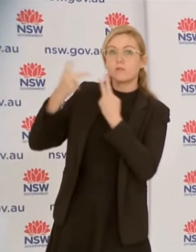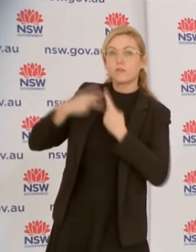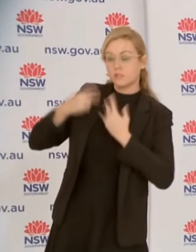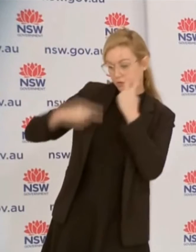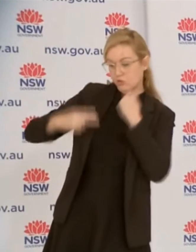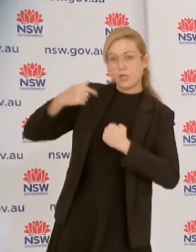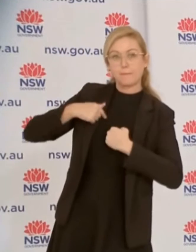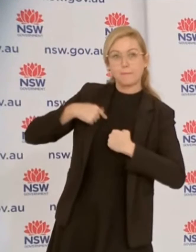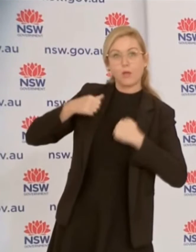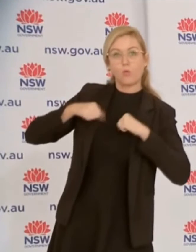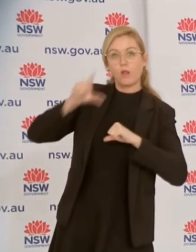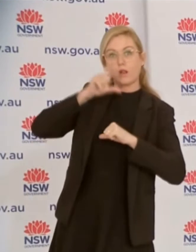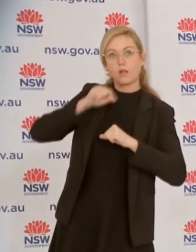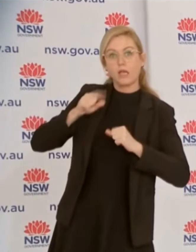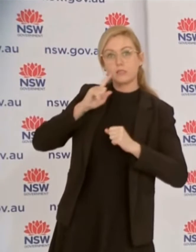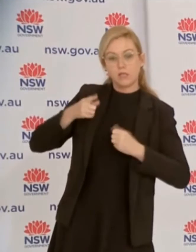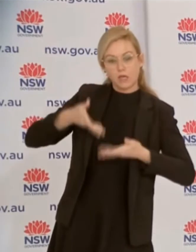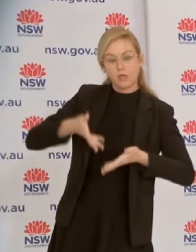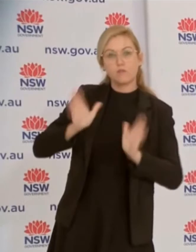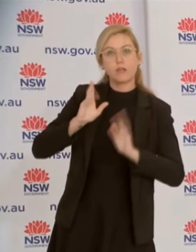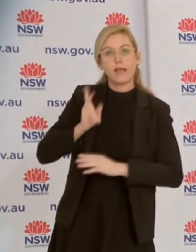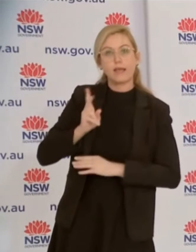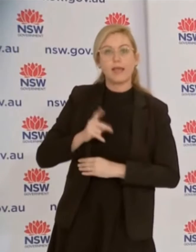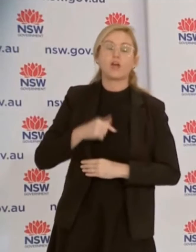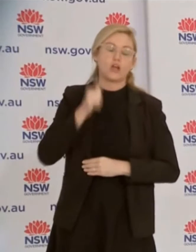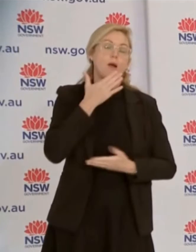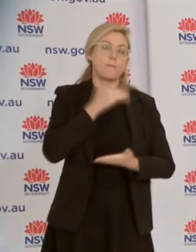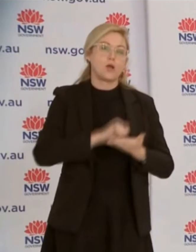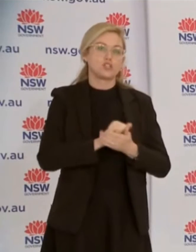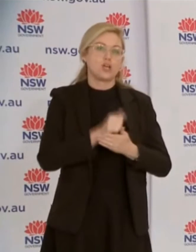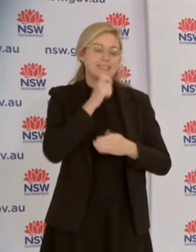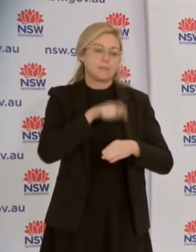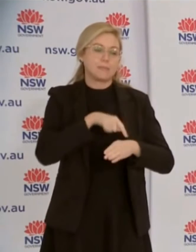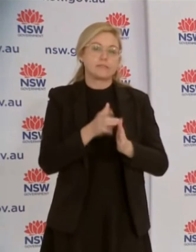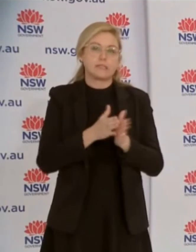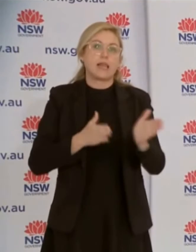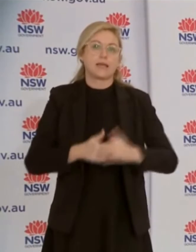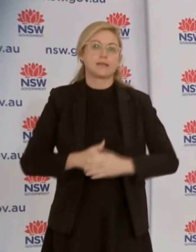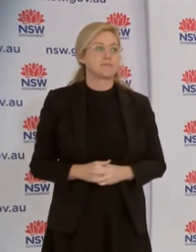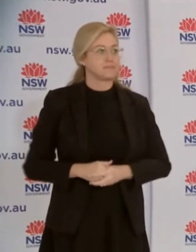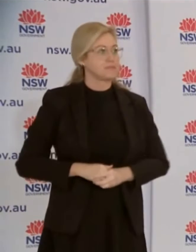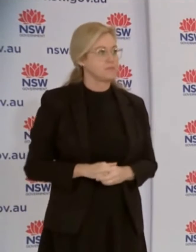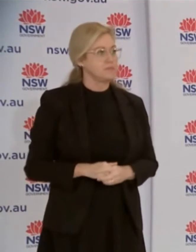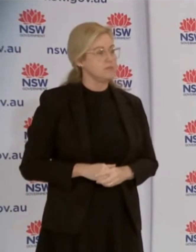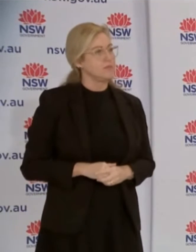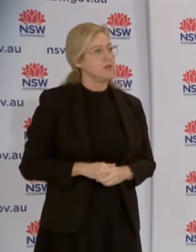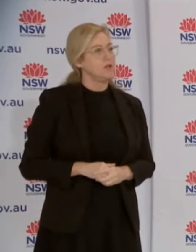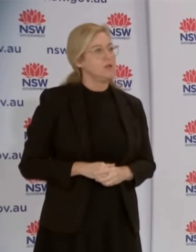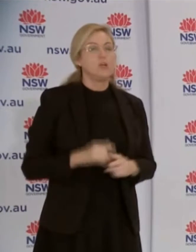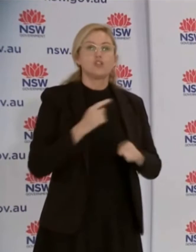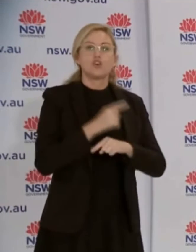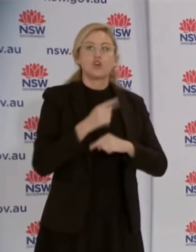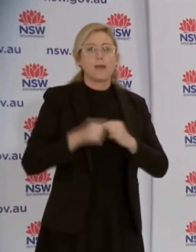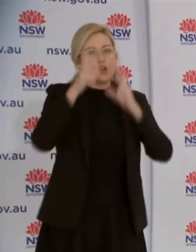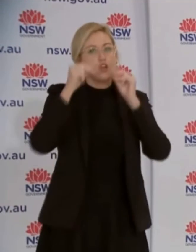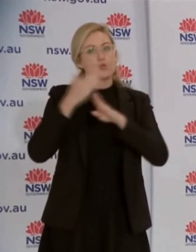have cleared everyone appropriately. Dr. Chan, we keep hearing from ICU nurses that are really expressing concern about the weeks ahead